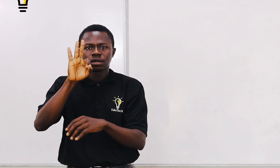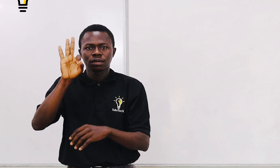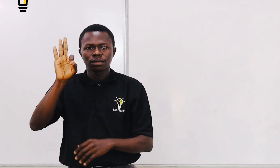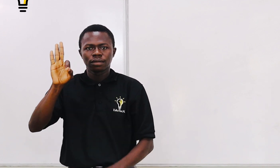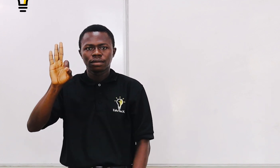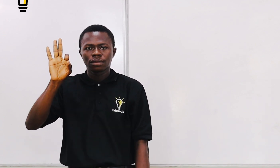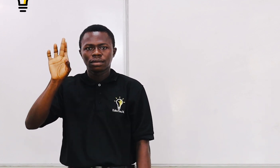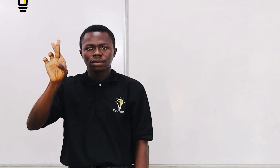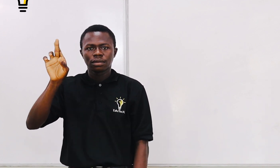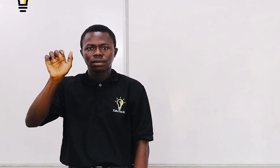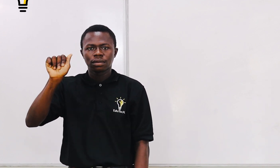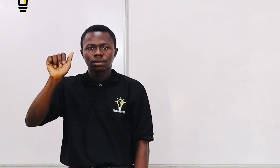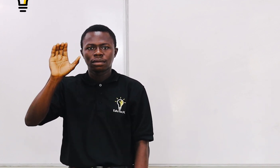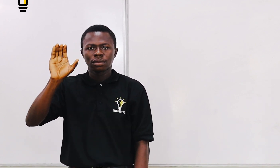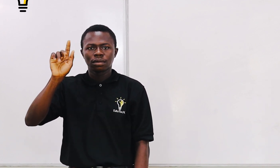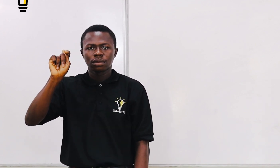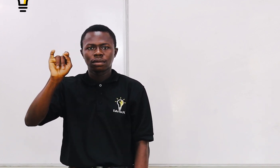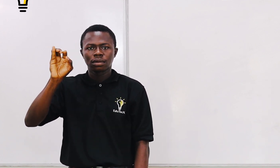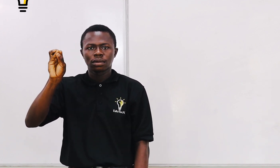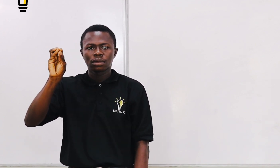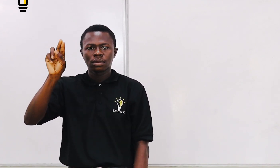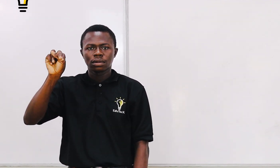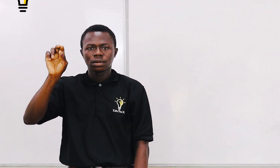can you know an expression is a fraction